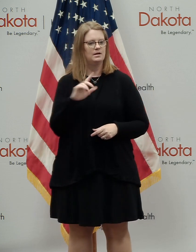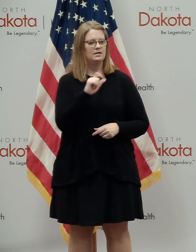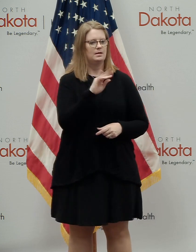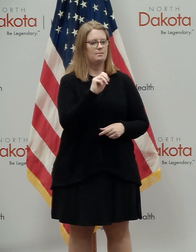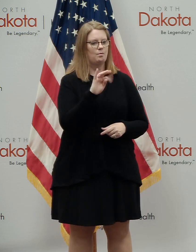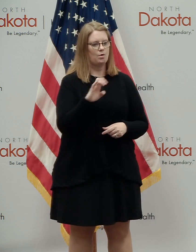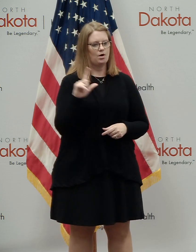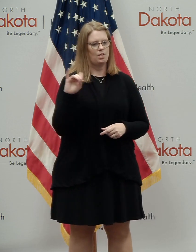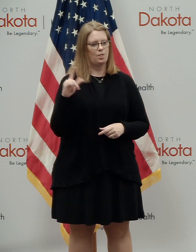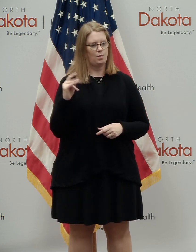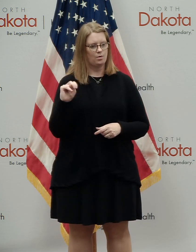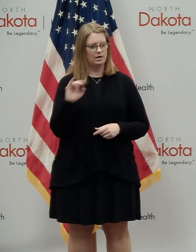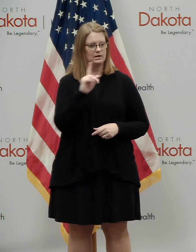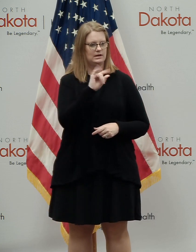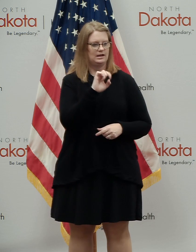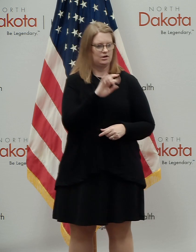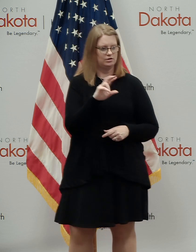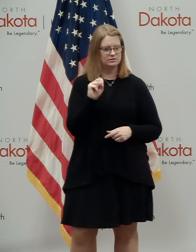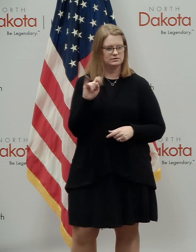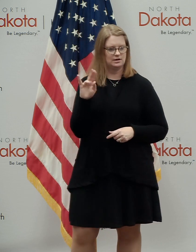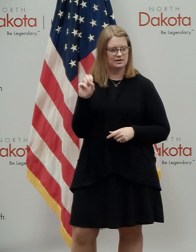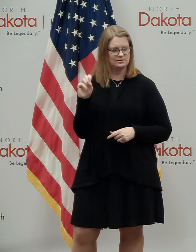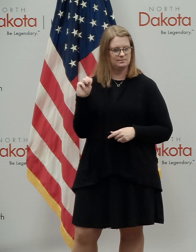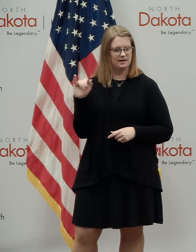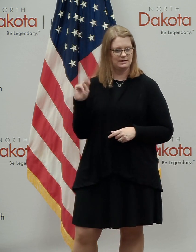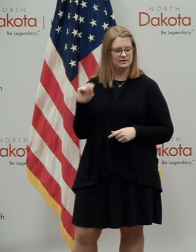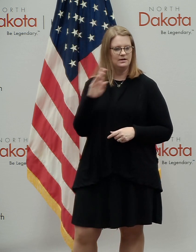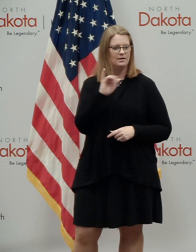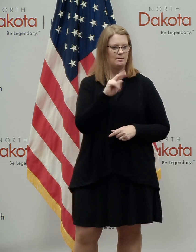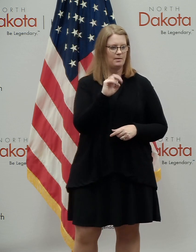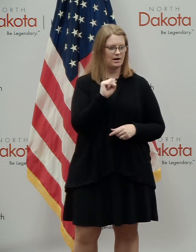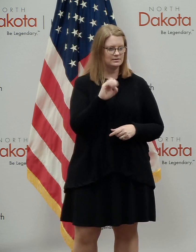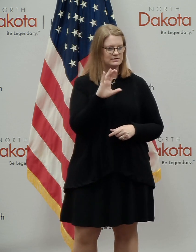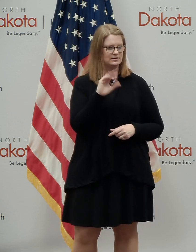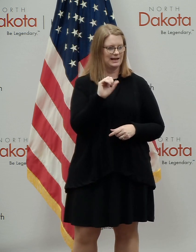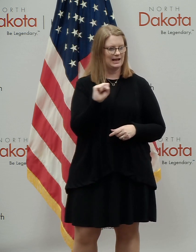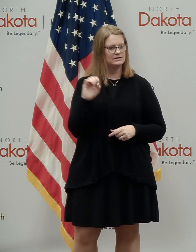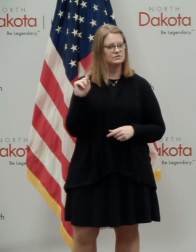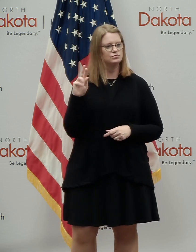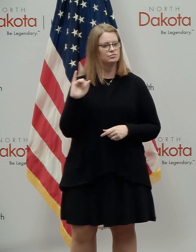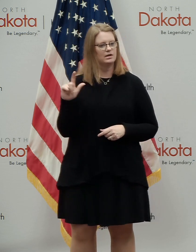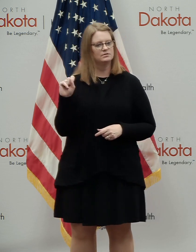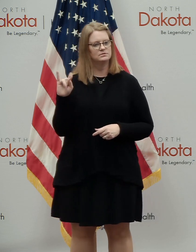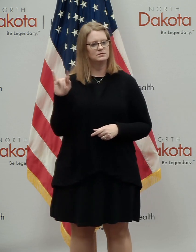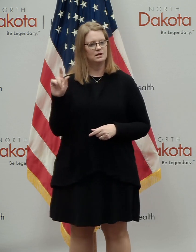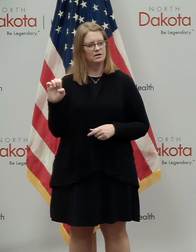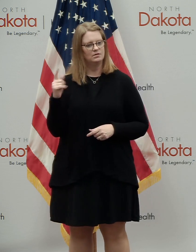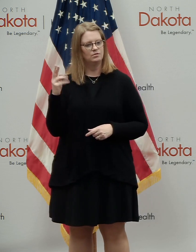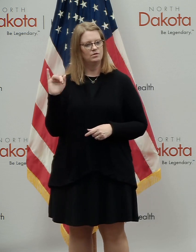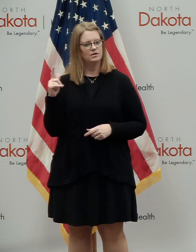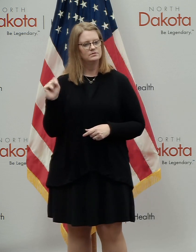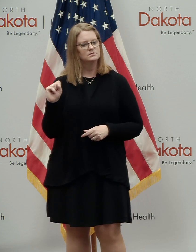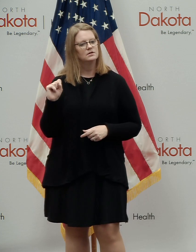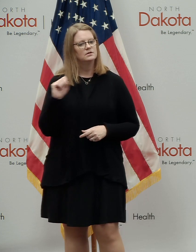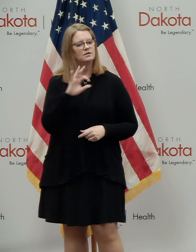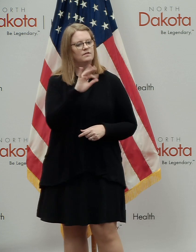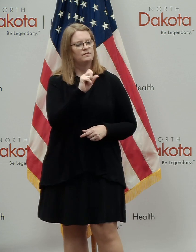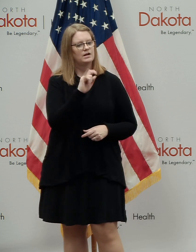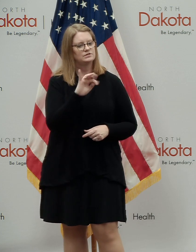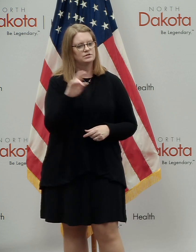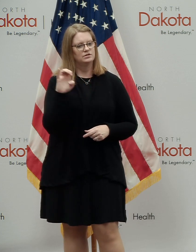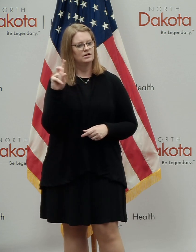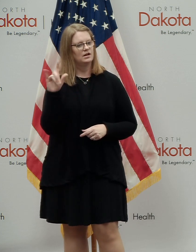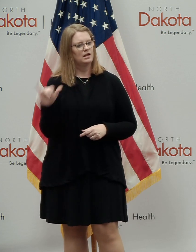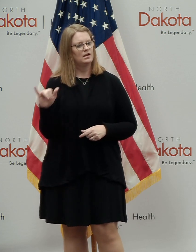Lemoore, Logan, Kidder, Stutzman, Barnes, Cass, Trail, Steele, Griggs,